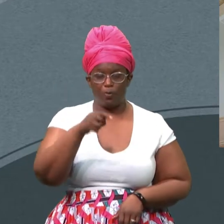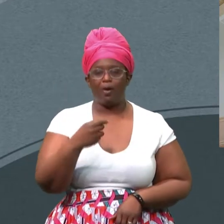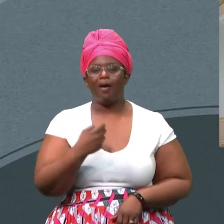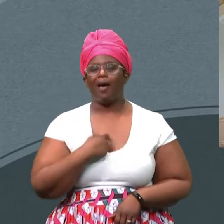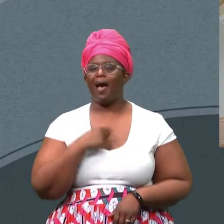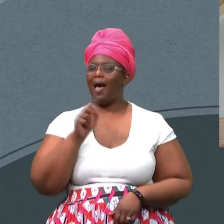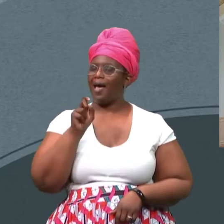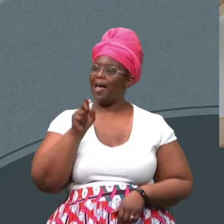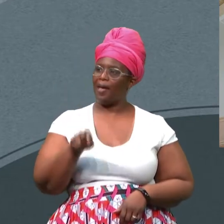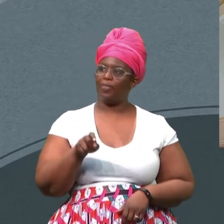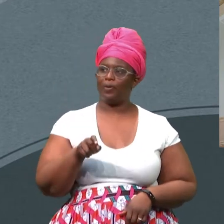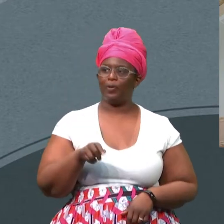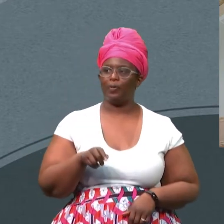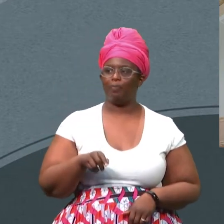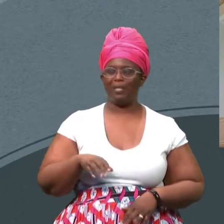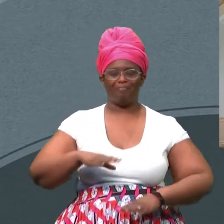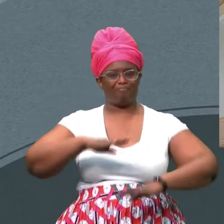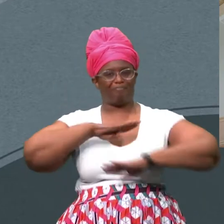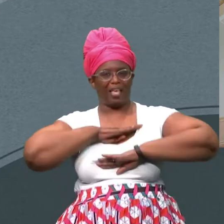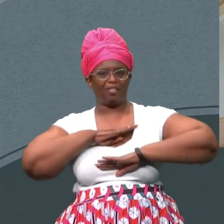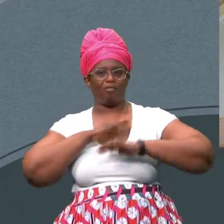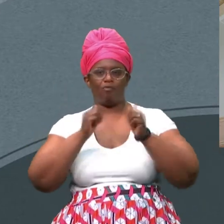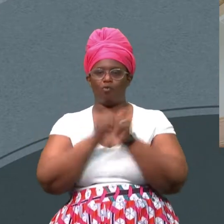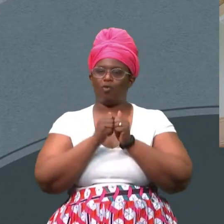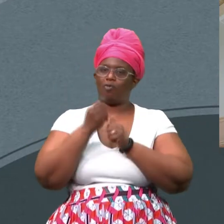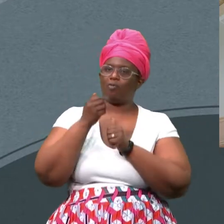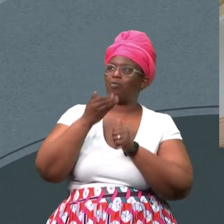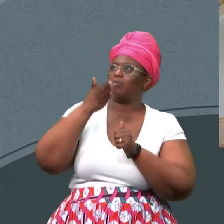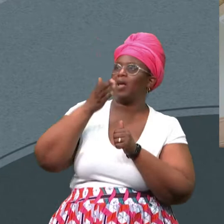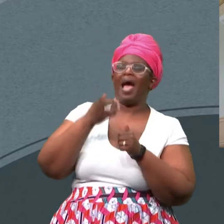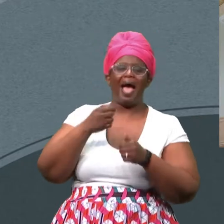be good. I have to be content with what he's doing with me.